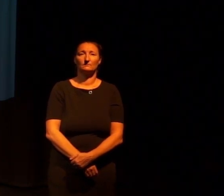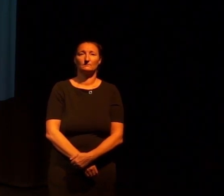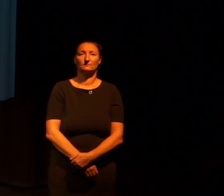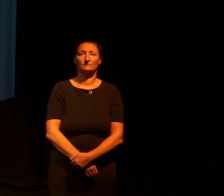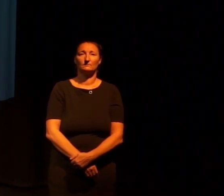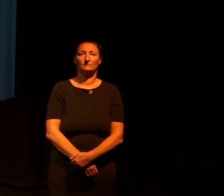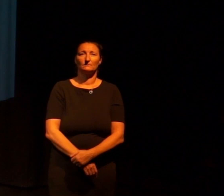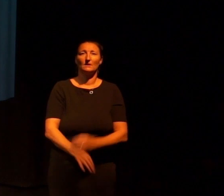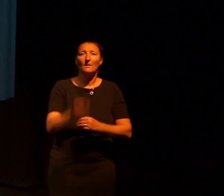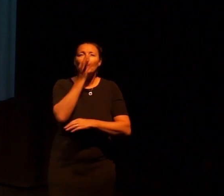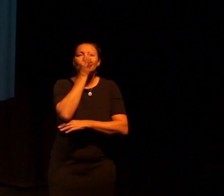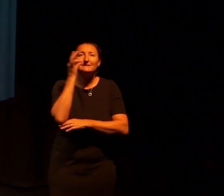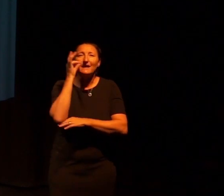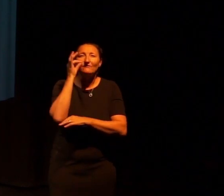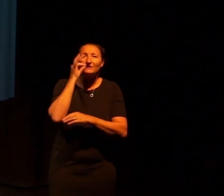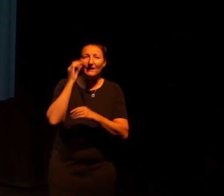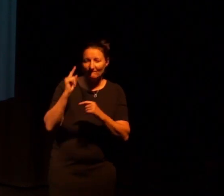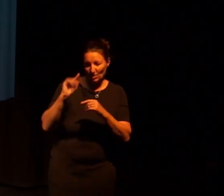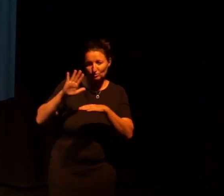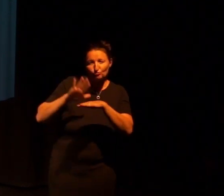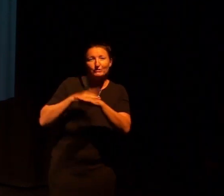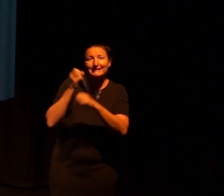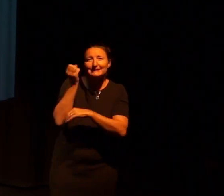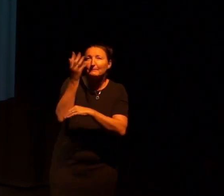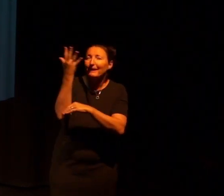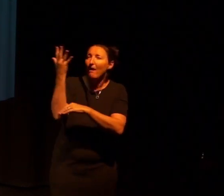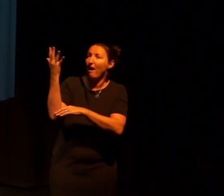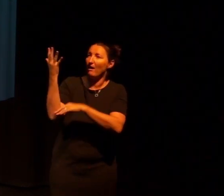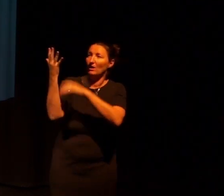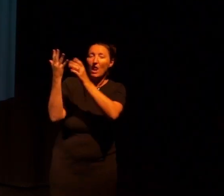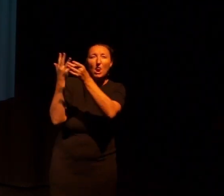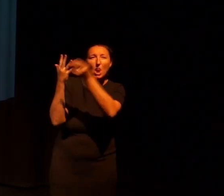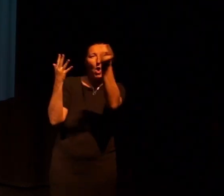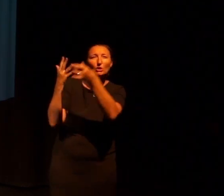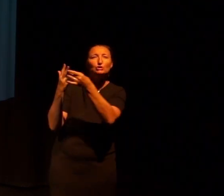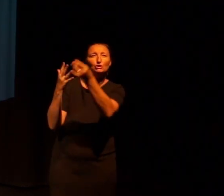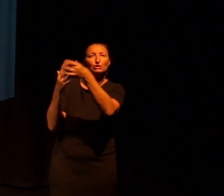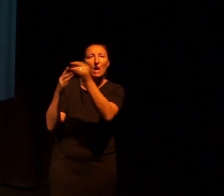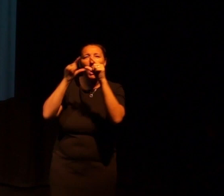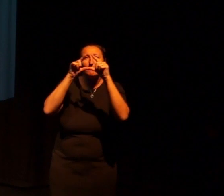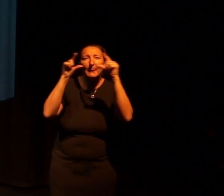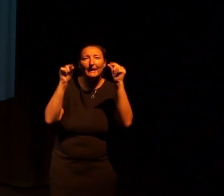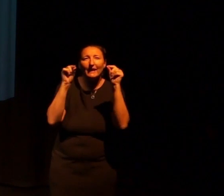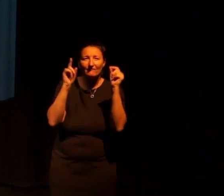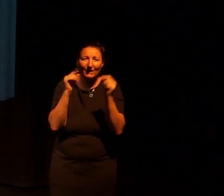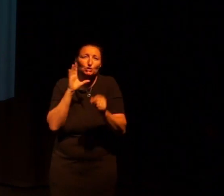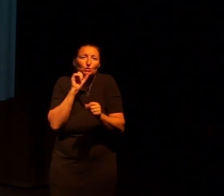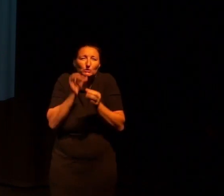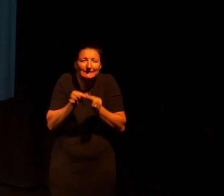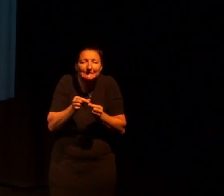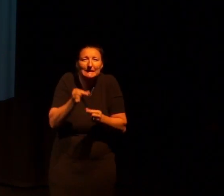The daffodils their first green spears do show, with long sharp leaves and juicy stems in tow.